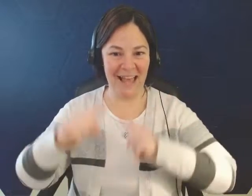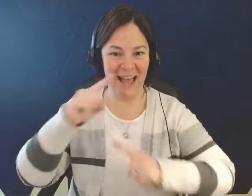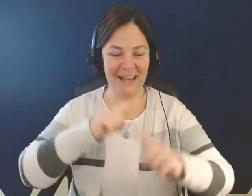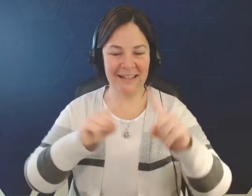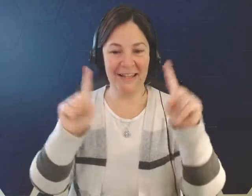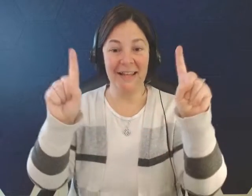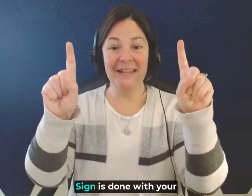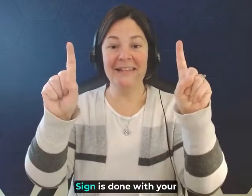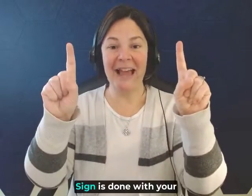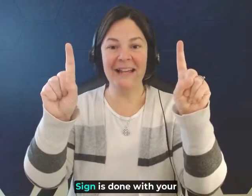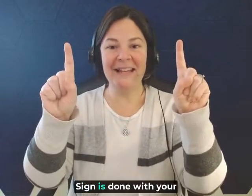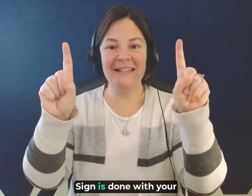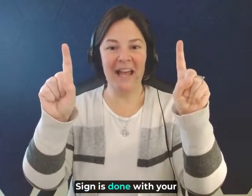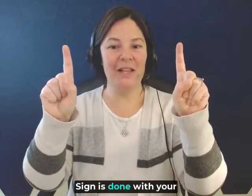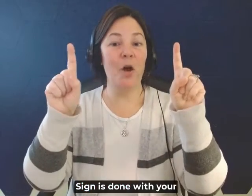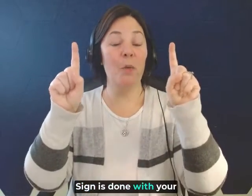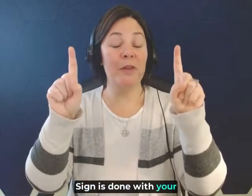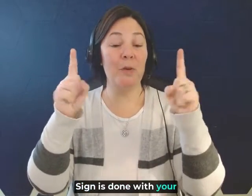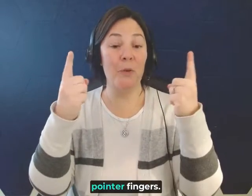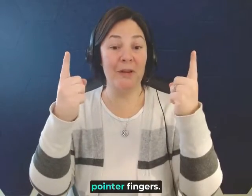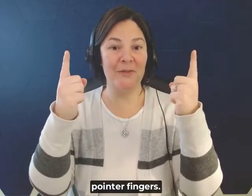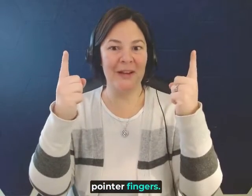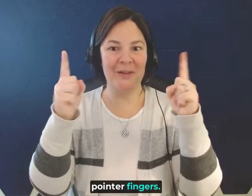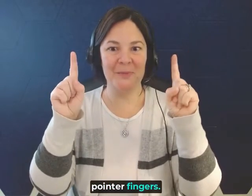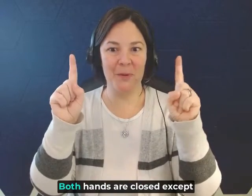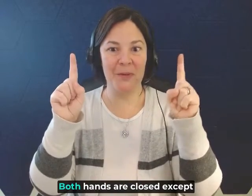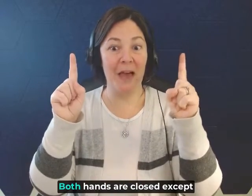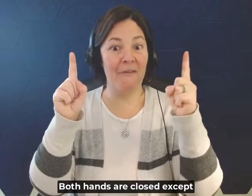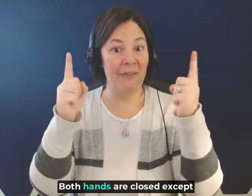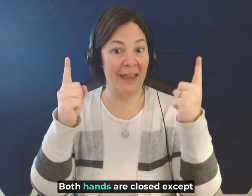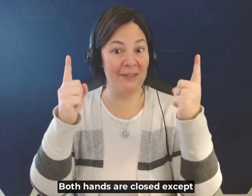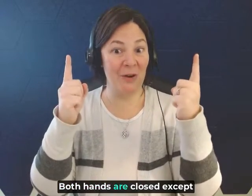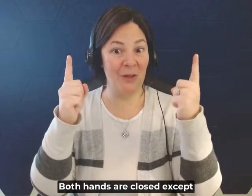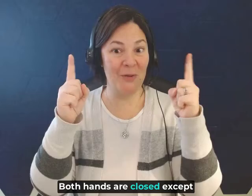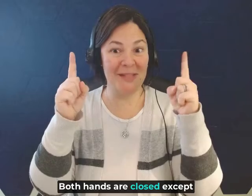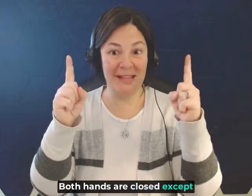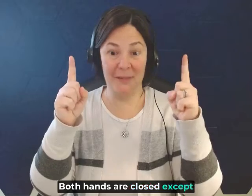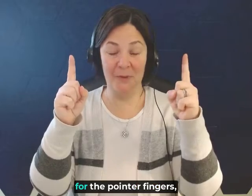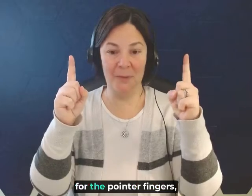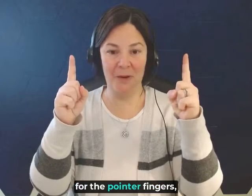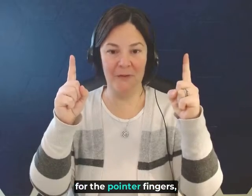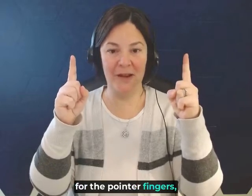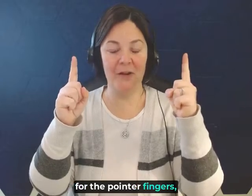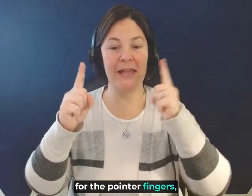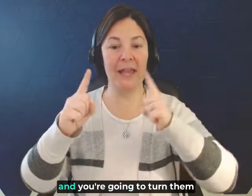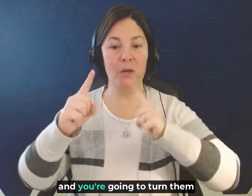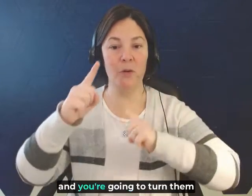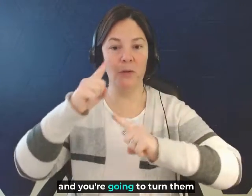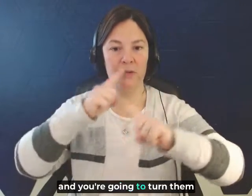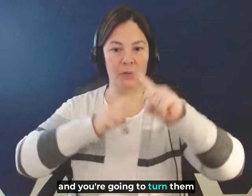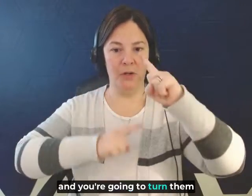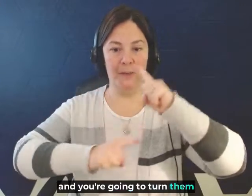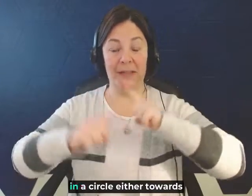sign. Sign is done with your pointer fingers. Both hands are closed except for the pointer fingers, and you're going to turn them in a